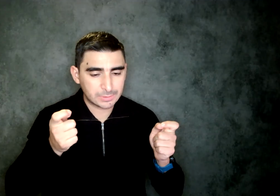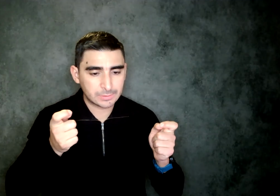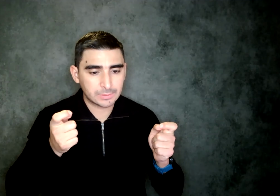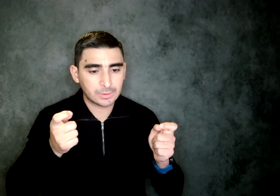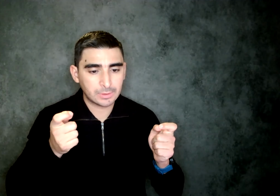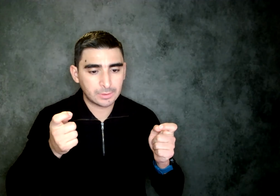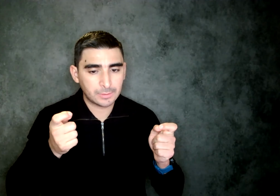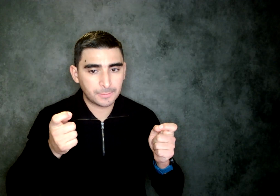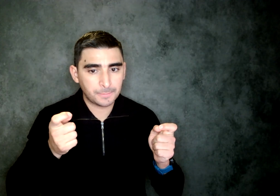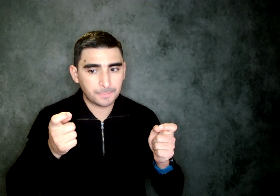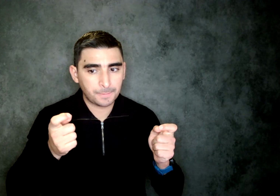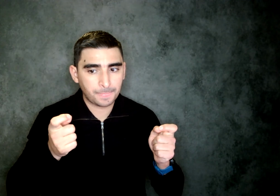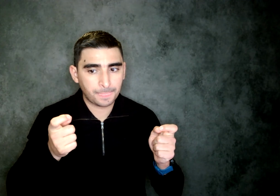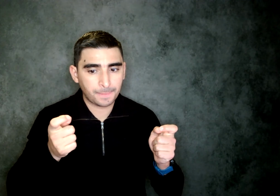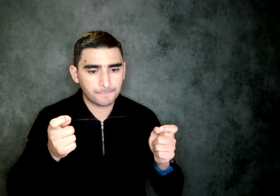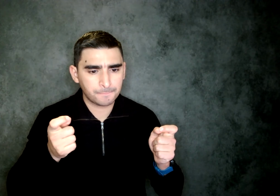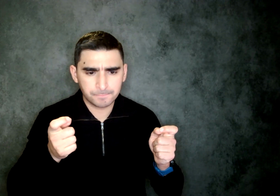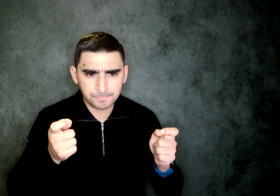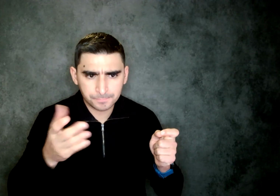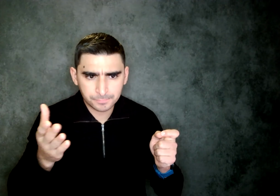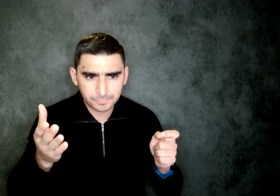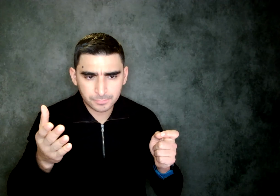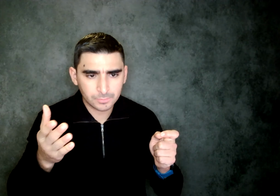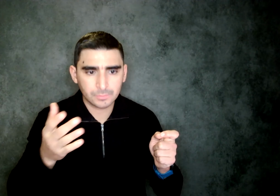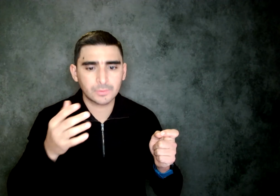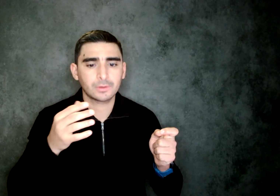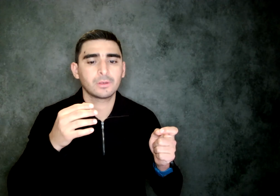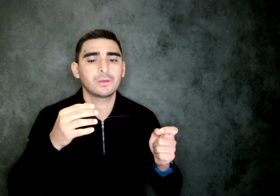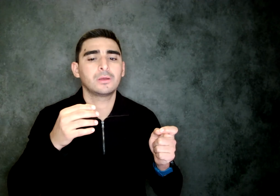And then we have, I didn't know if you wanted to go. And then we have,